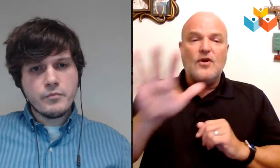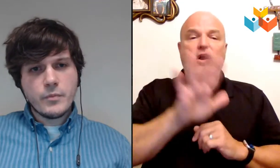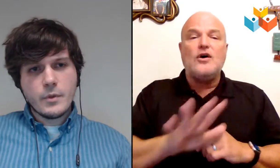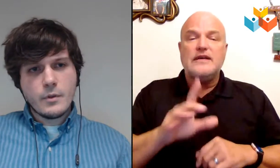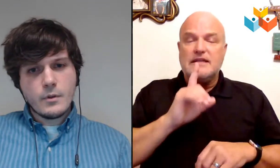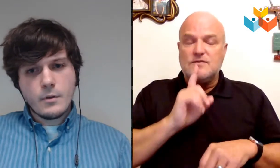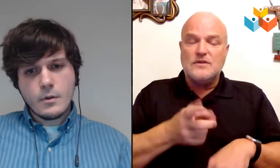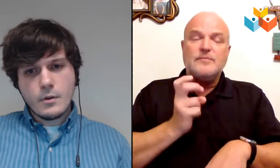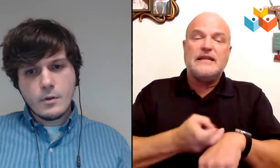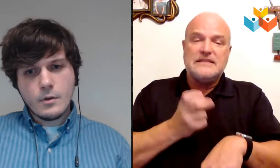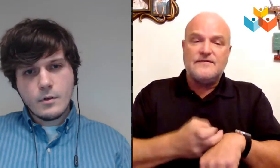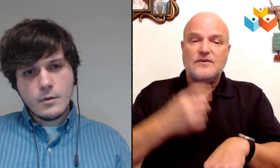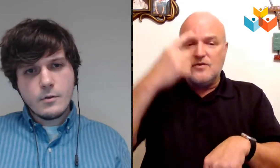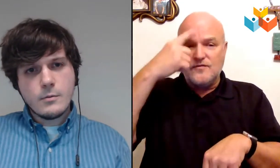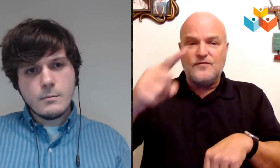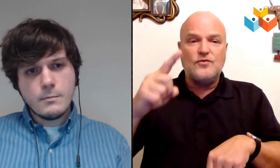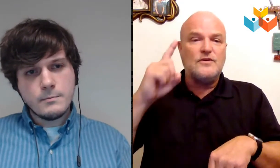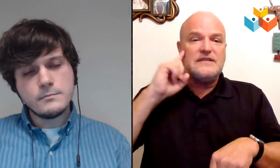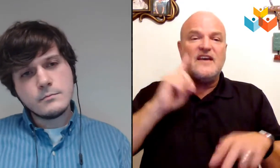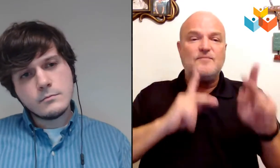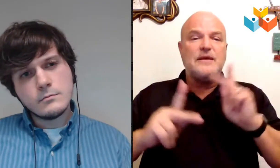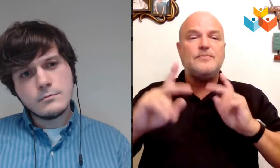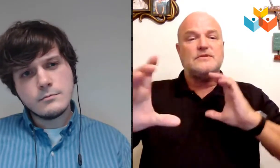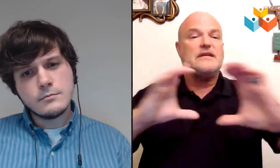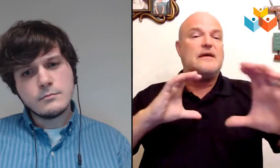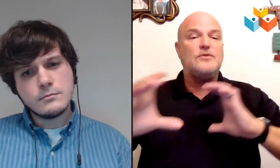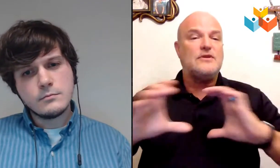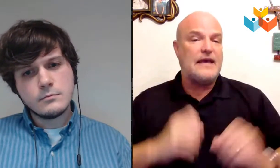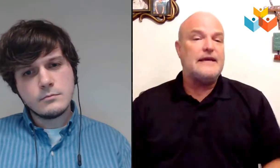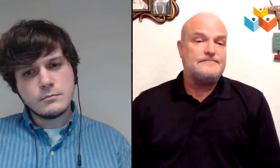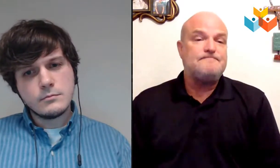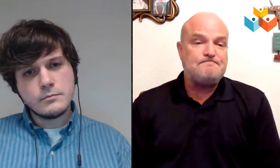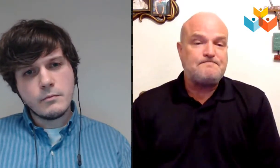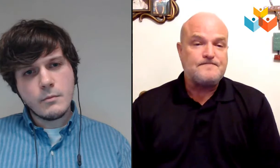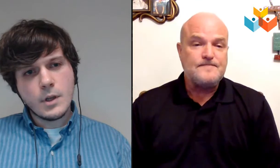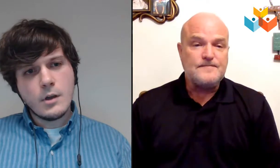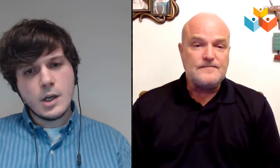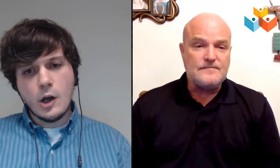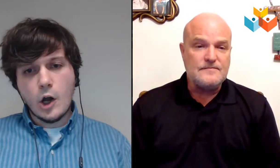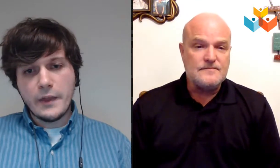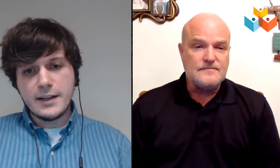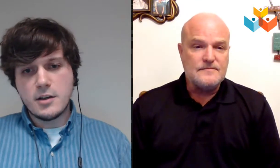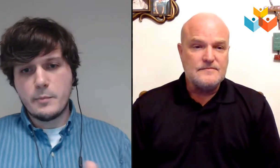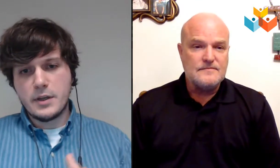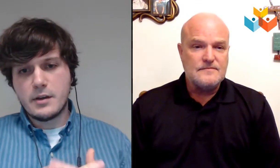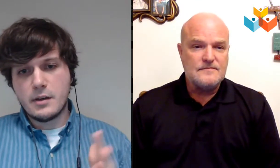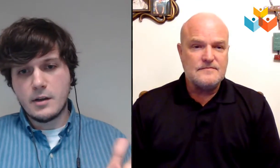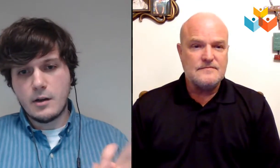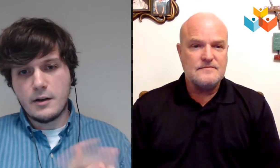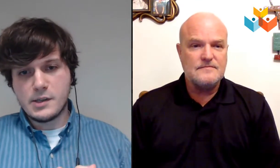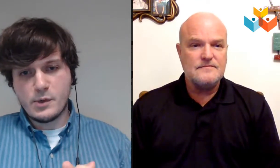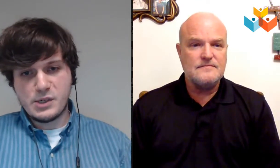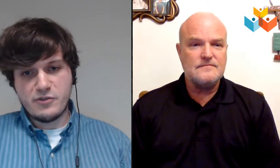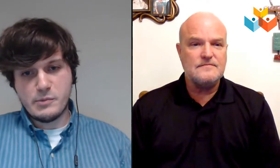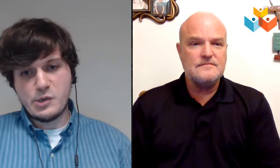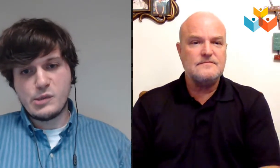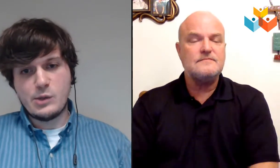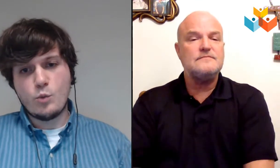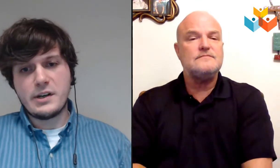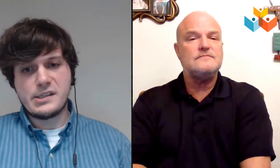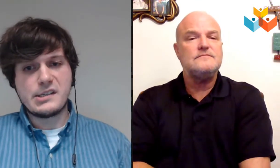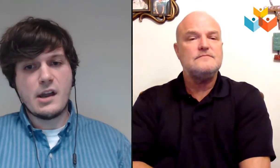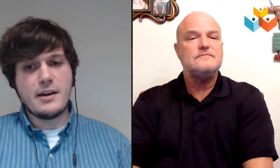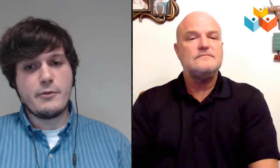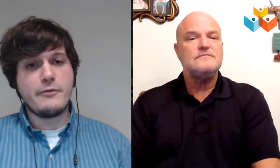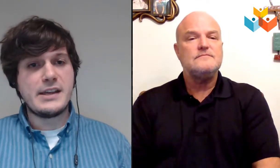But overall, it has really made it difficult for deaf people to communicate. On that topic, audience question from